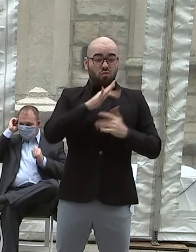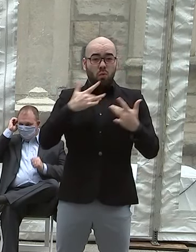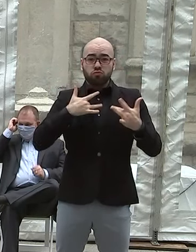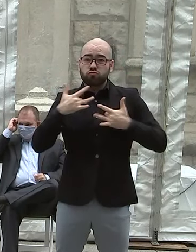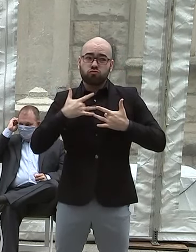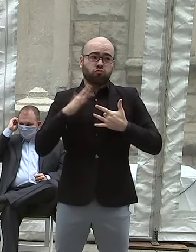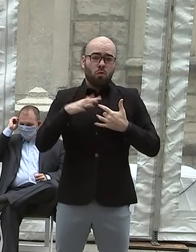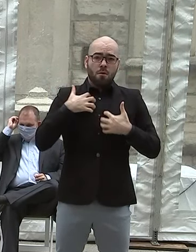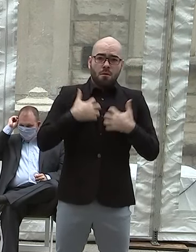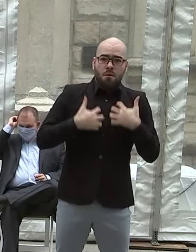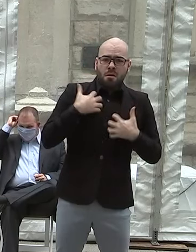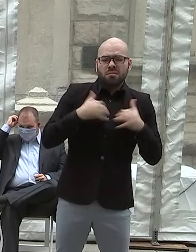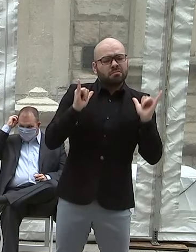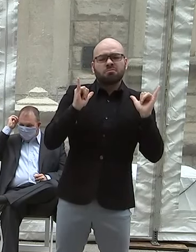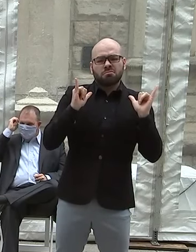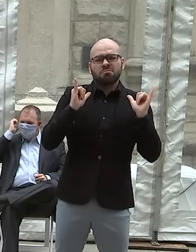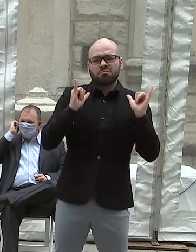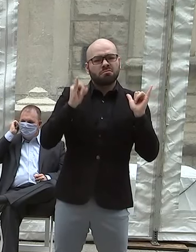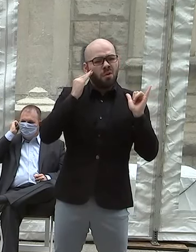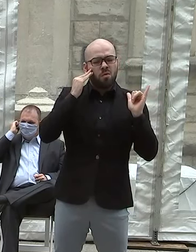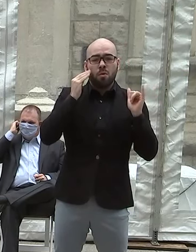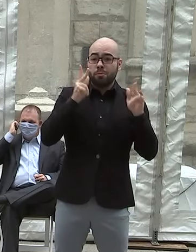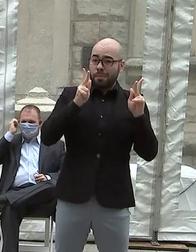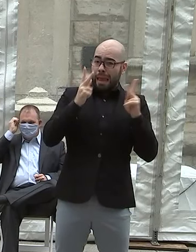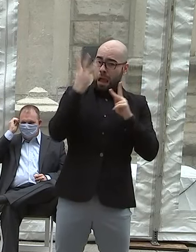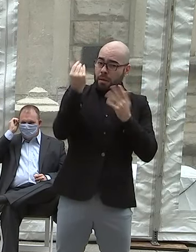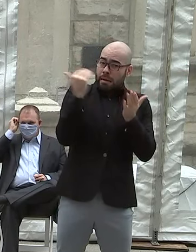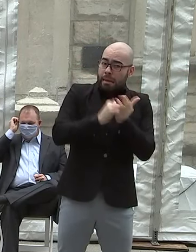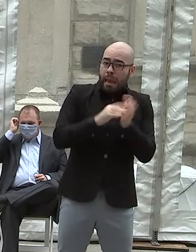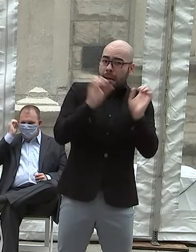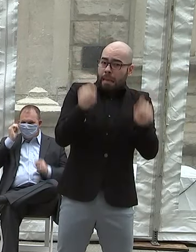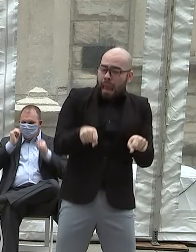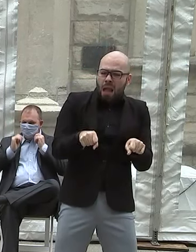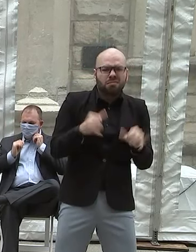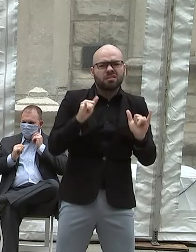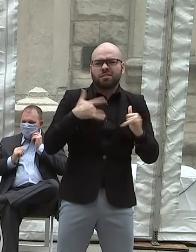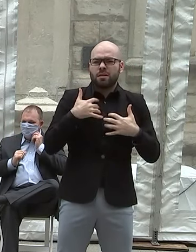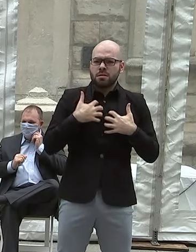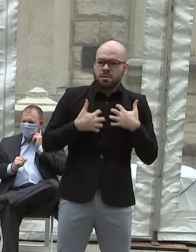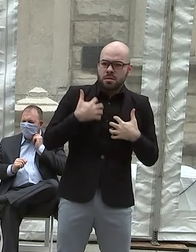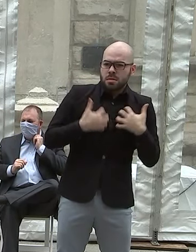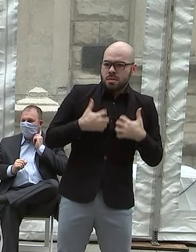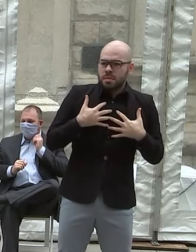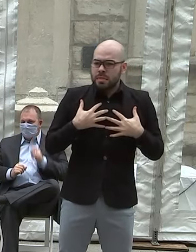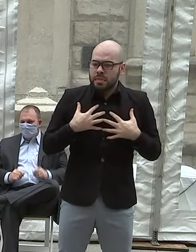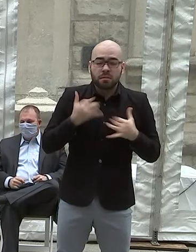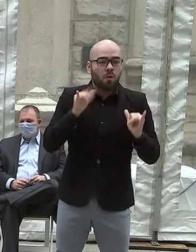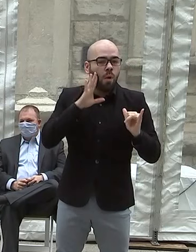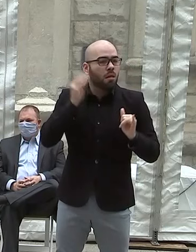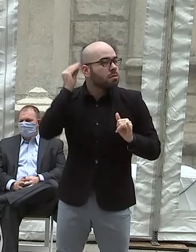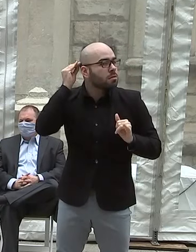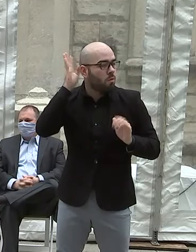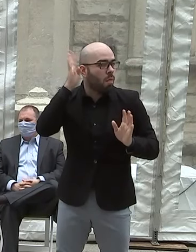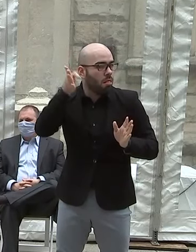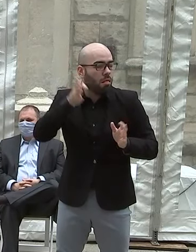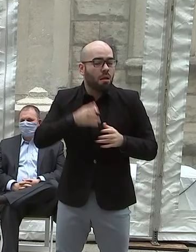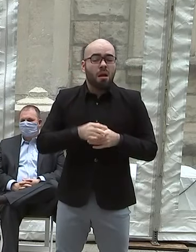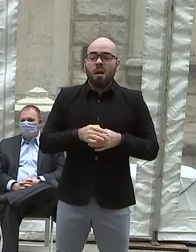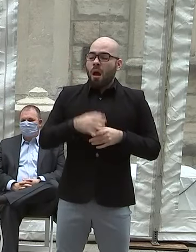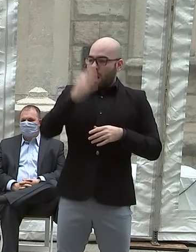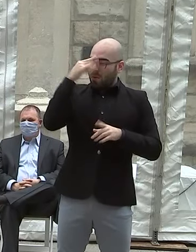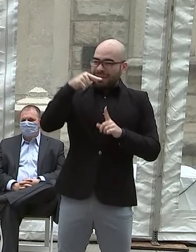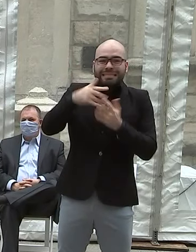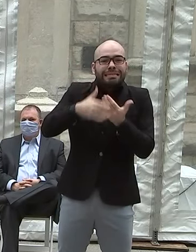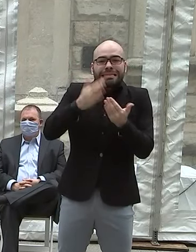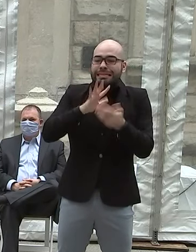continue even when the stay-at-home order is lifted. Recovering from this crisis won't be easy, and snapping our fingers and